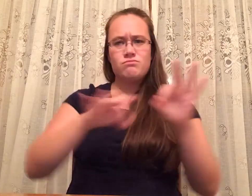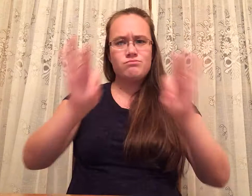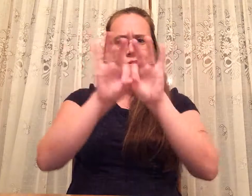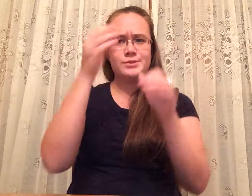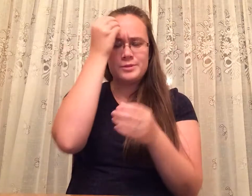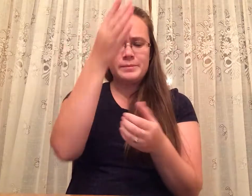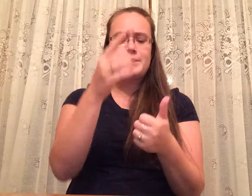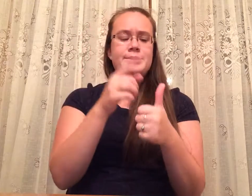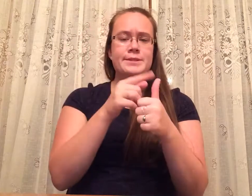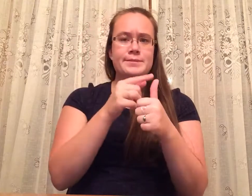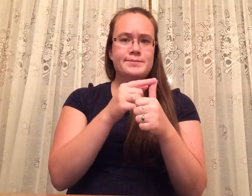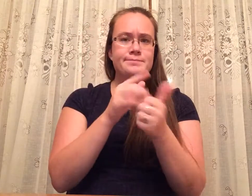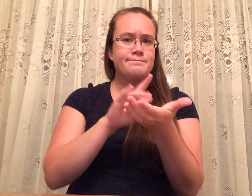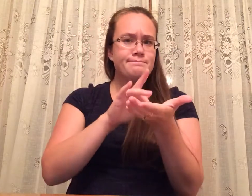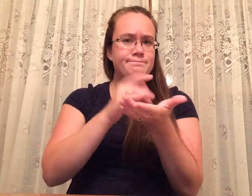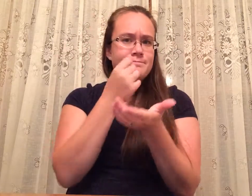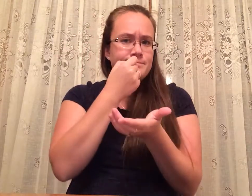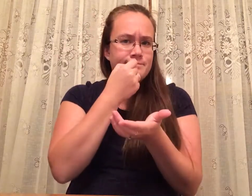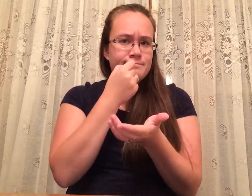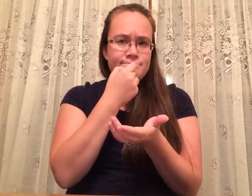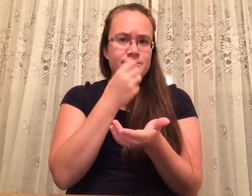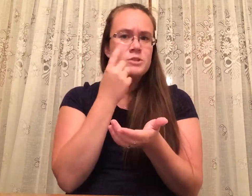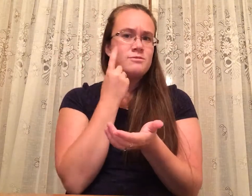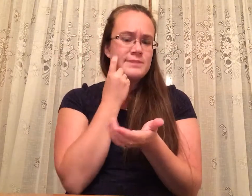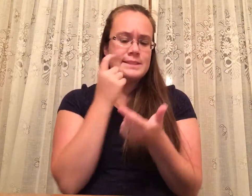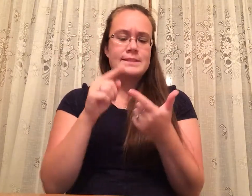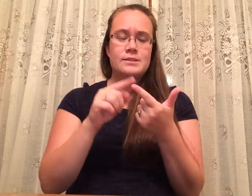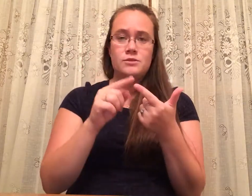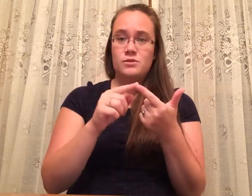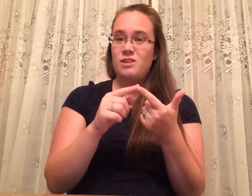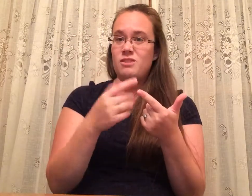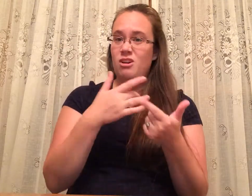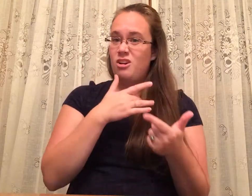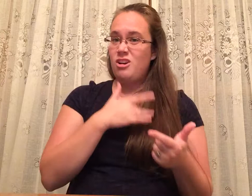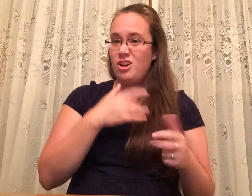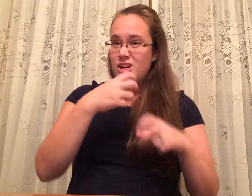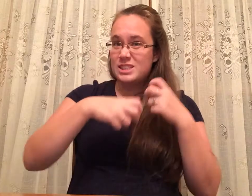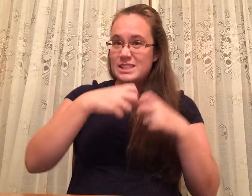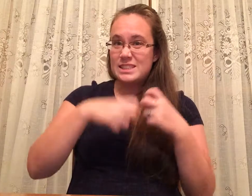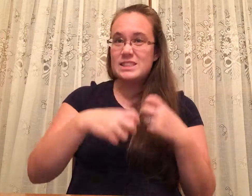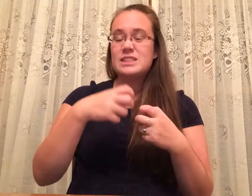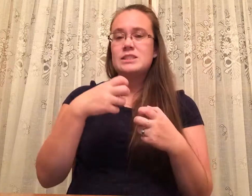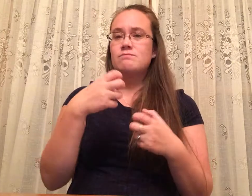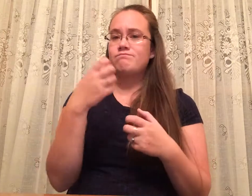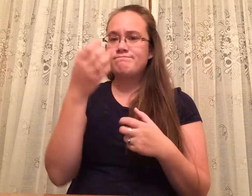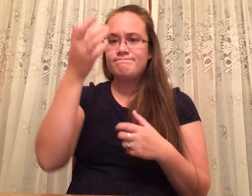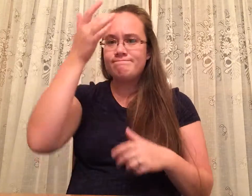if you have heart disease or diabetes, if you have any restricted movements, any previous surgeries, and a phone